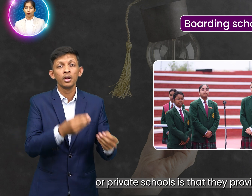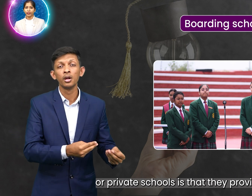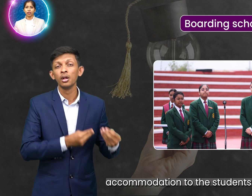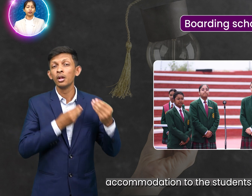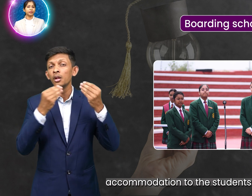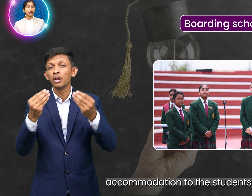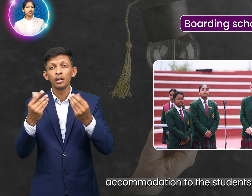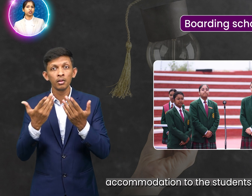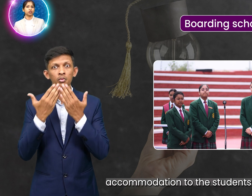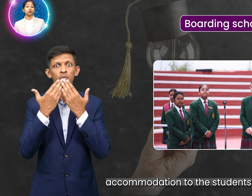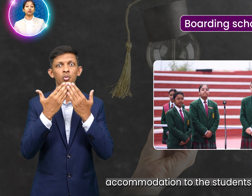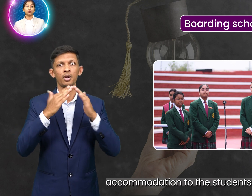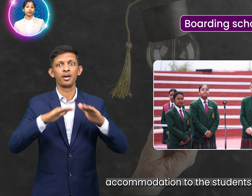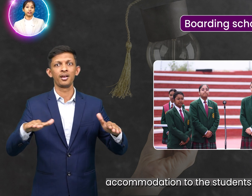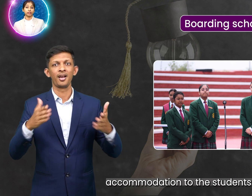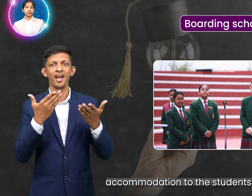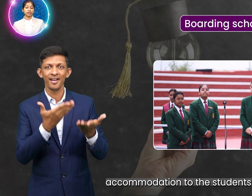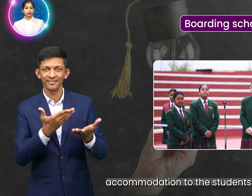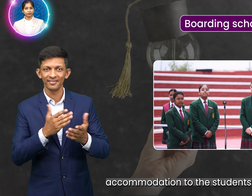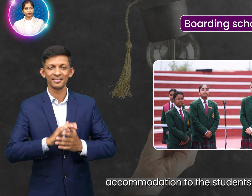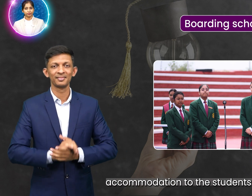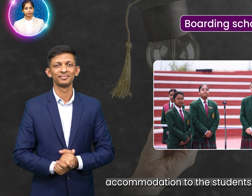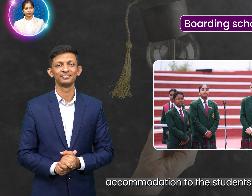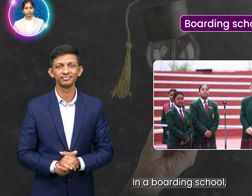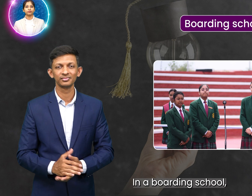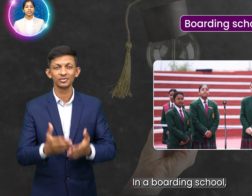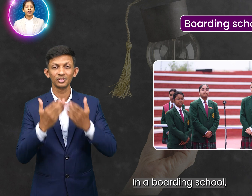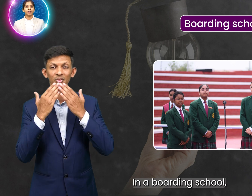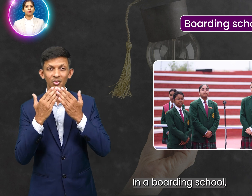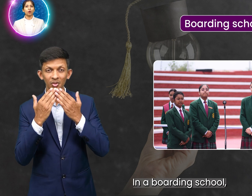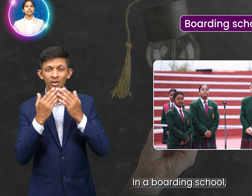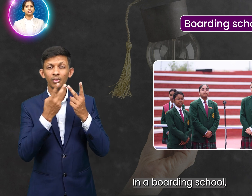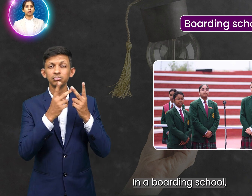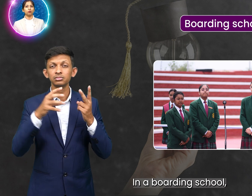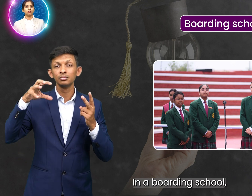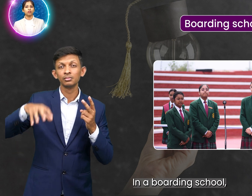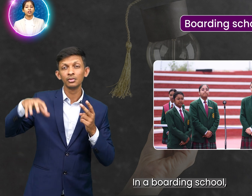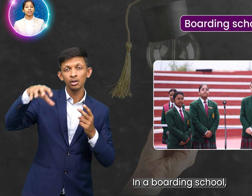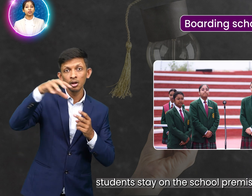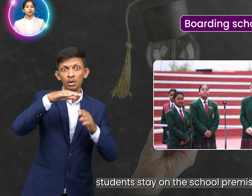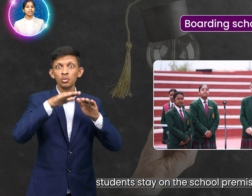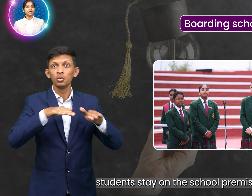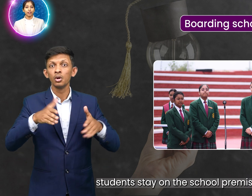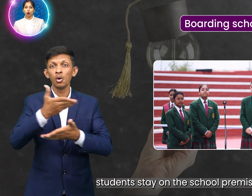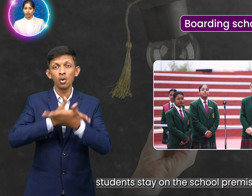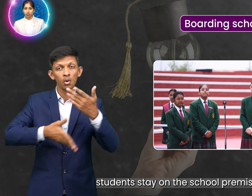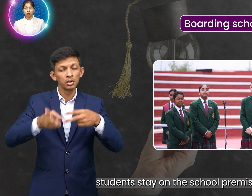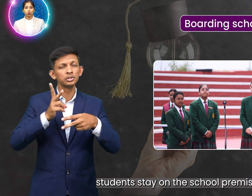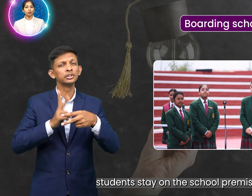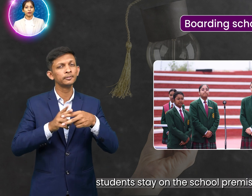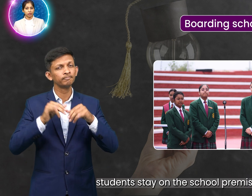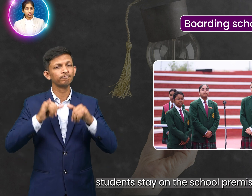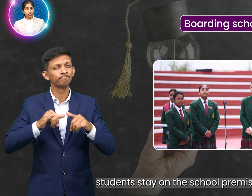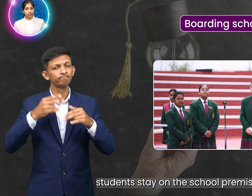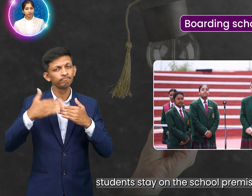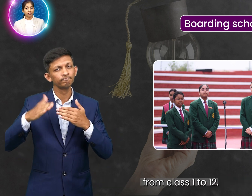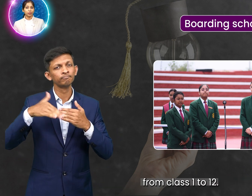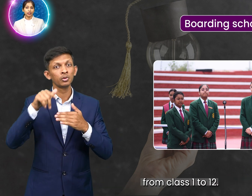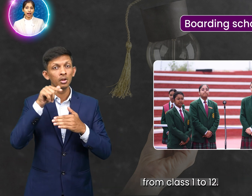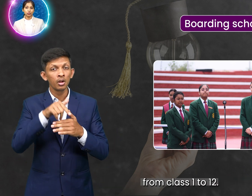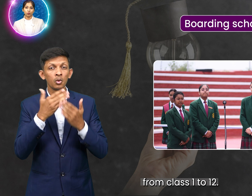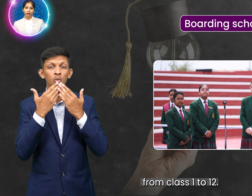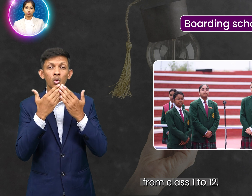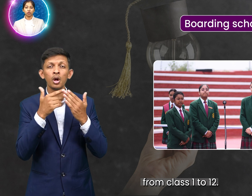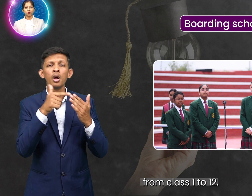that they provide accommodation to the students. In a boarding school, Students stay on the school premises